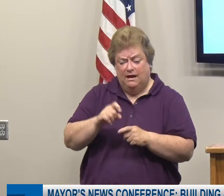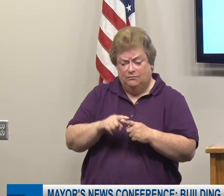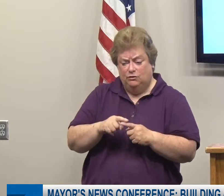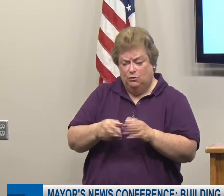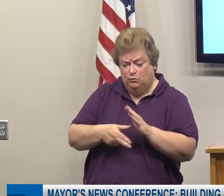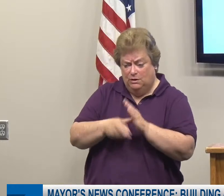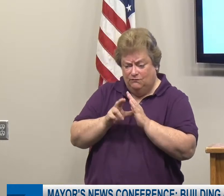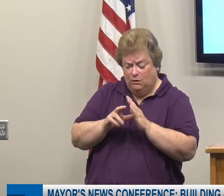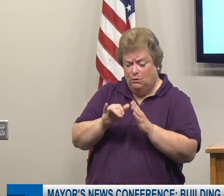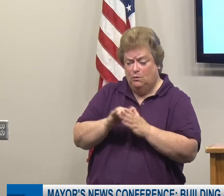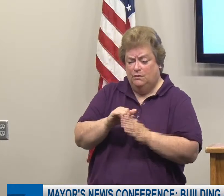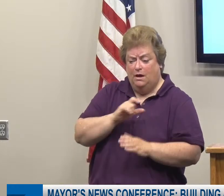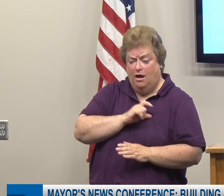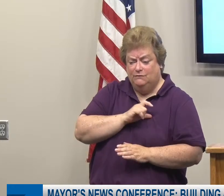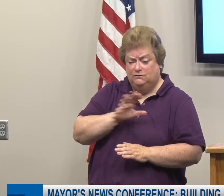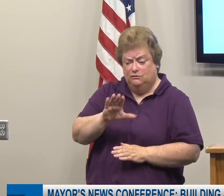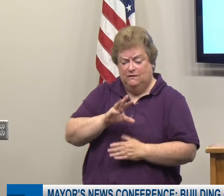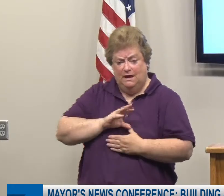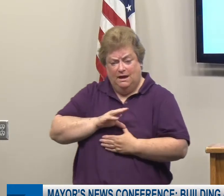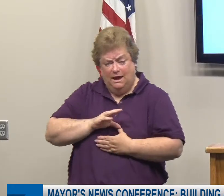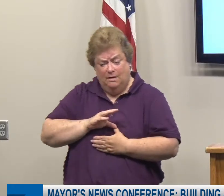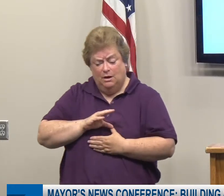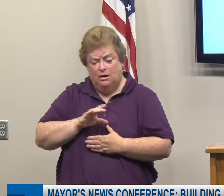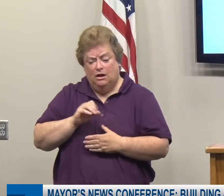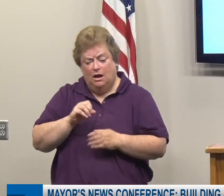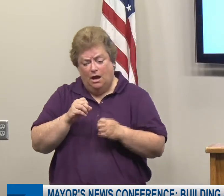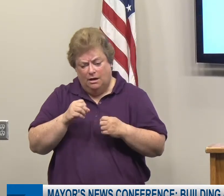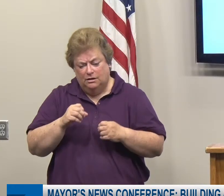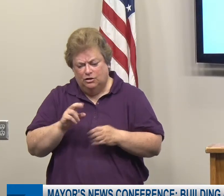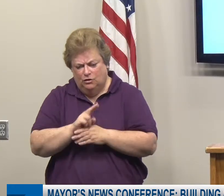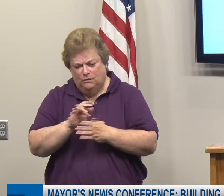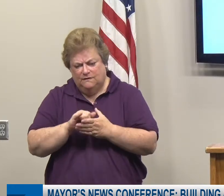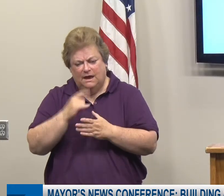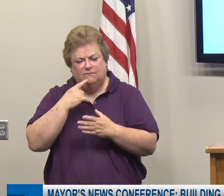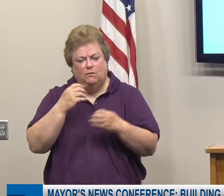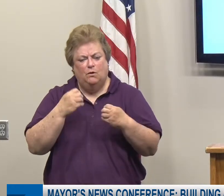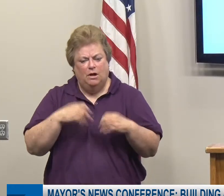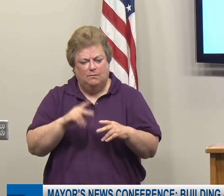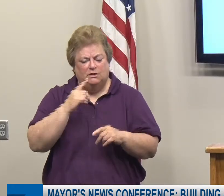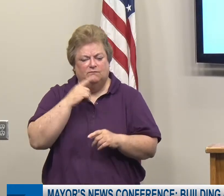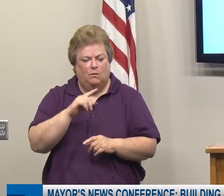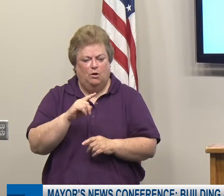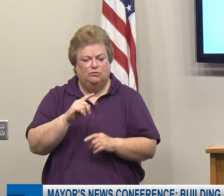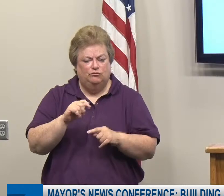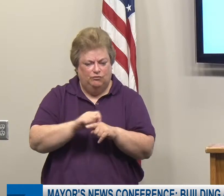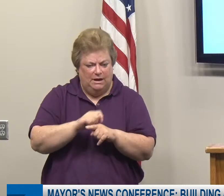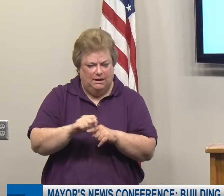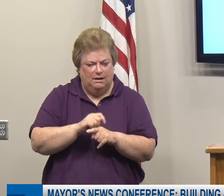the officer's body-worn camera footage as an opportunity for training and quality assurance.